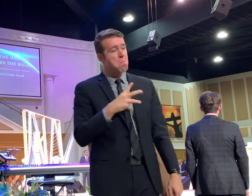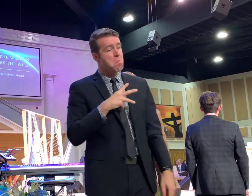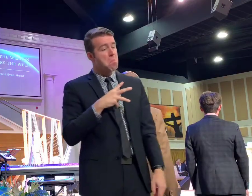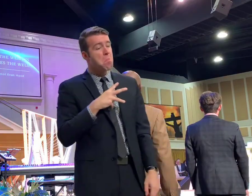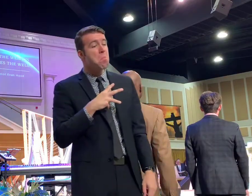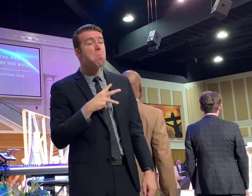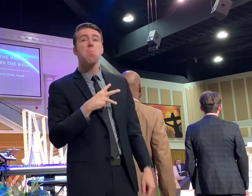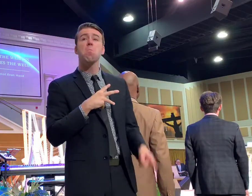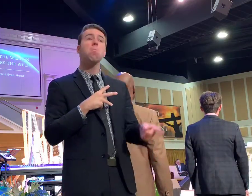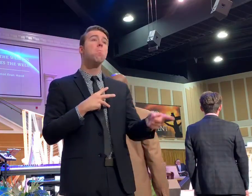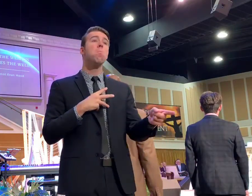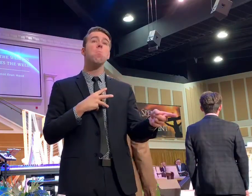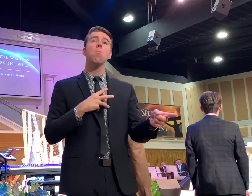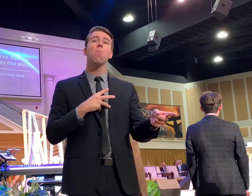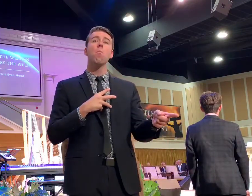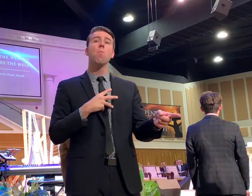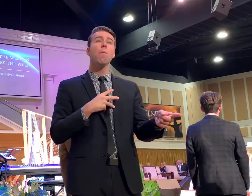died.